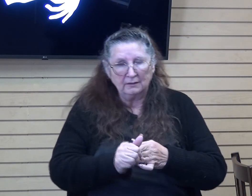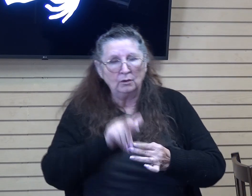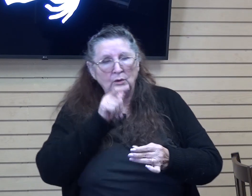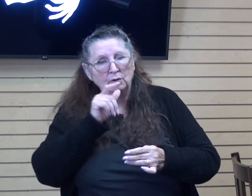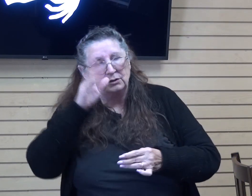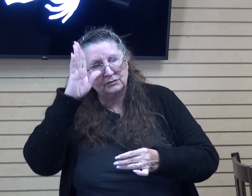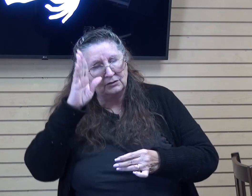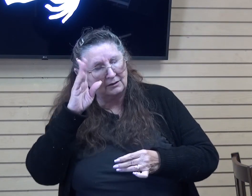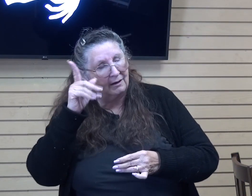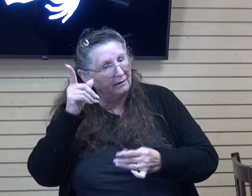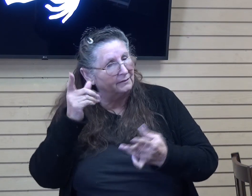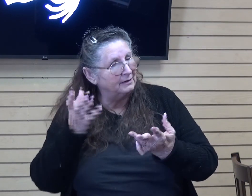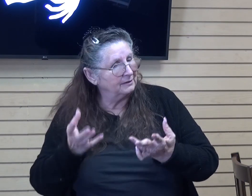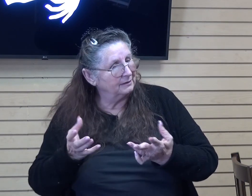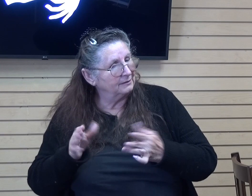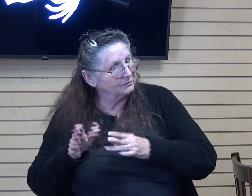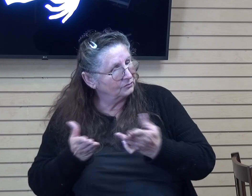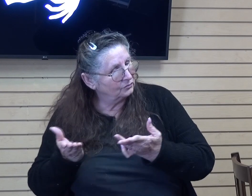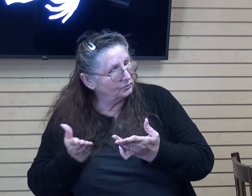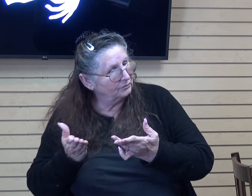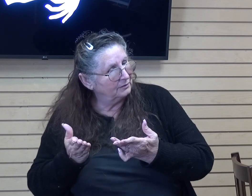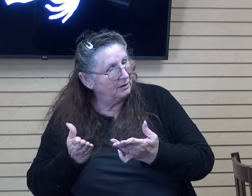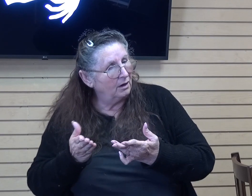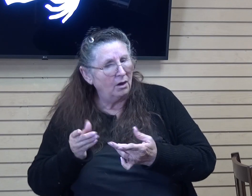serve? Why, what do they have that I don't,